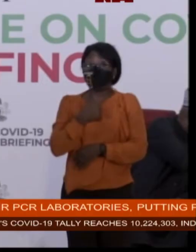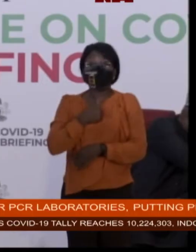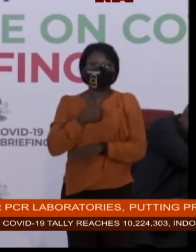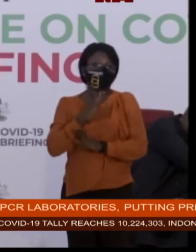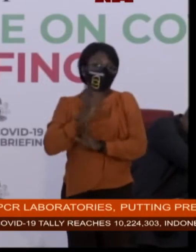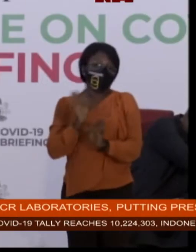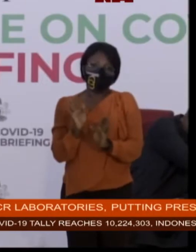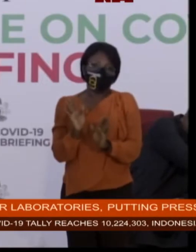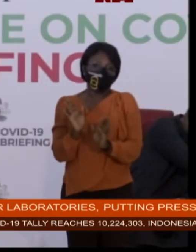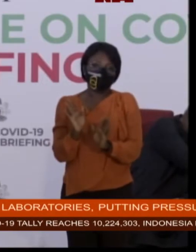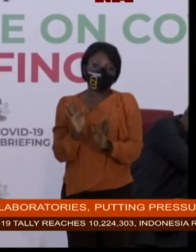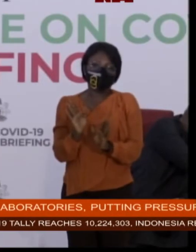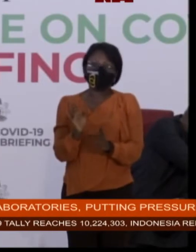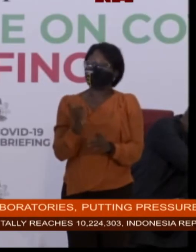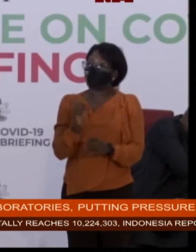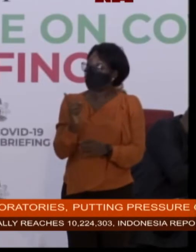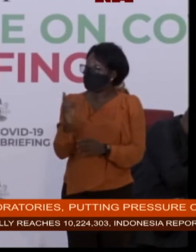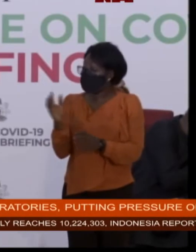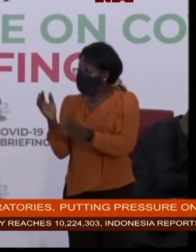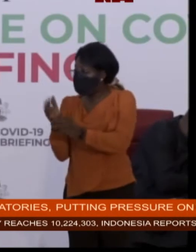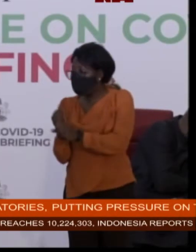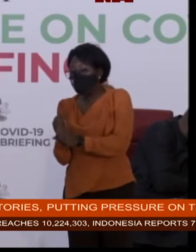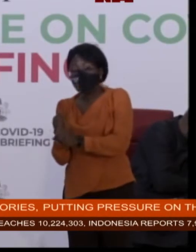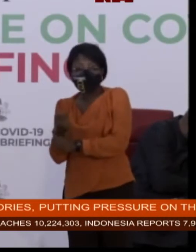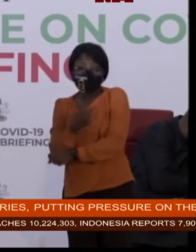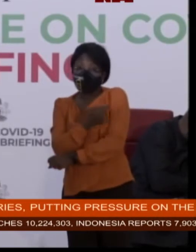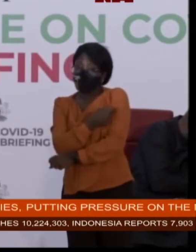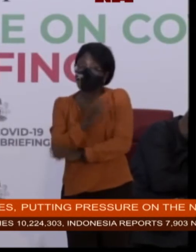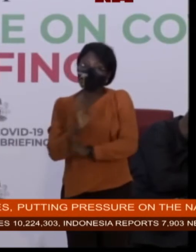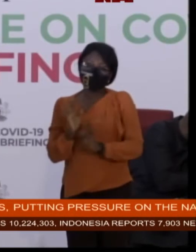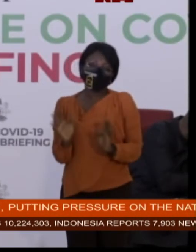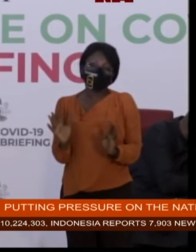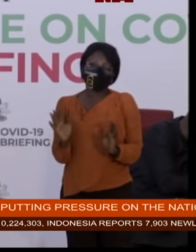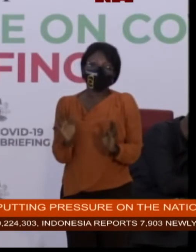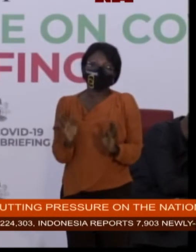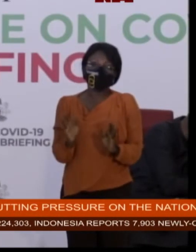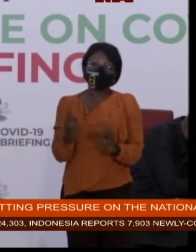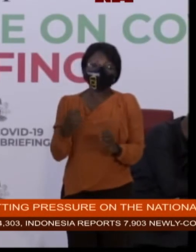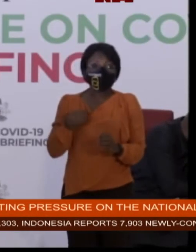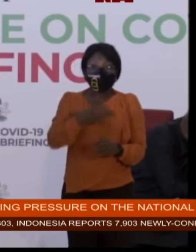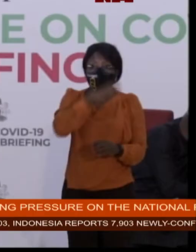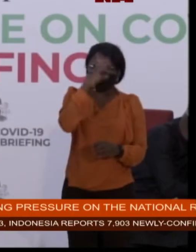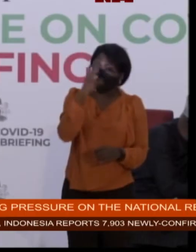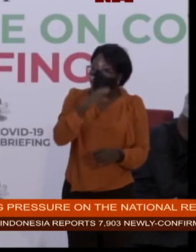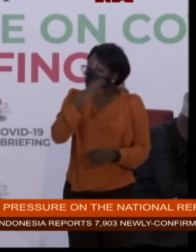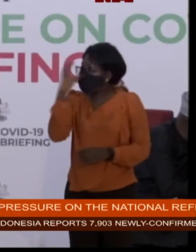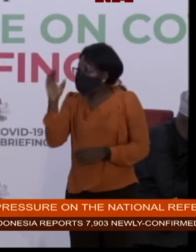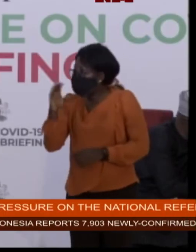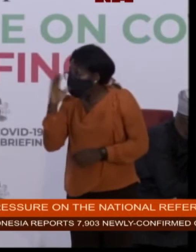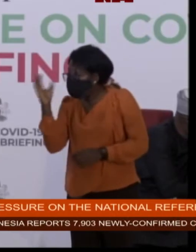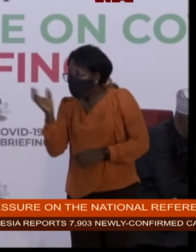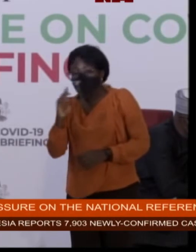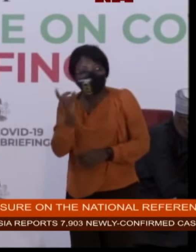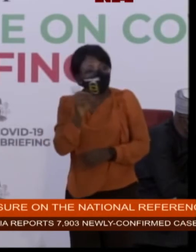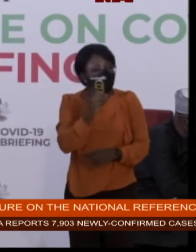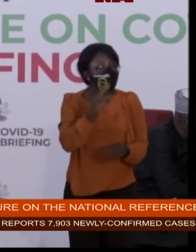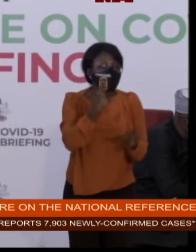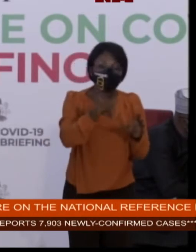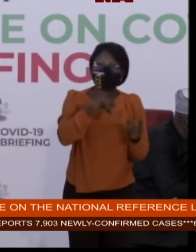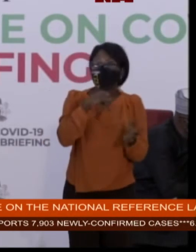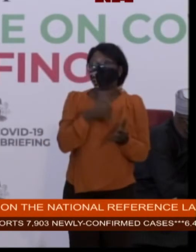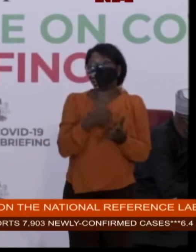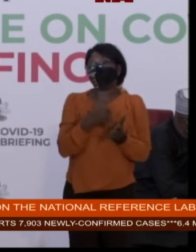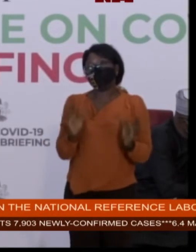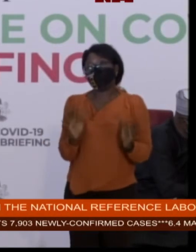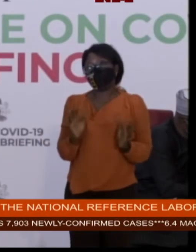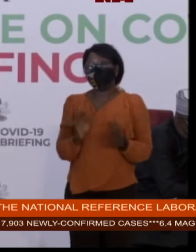are not limiting ourselves as to where we will get our vaccines from. We will look for help where that help is